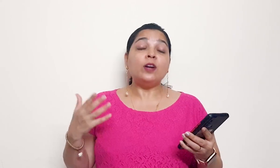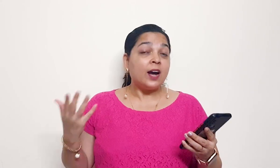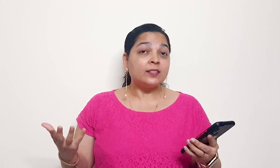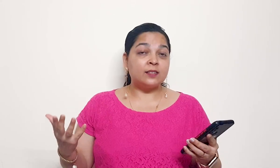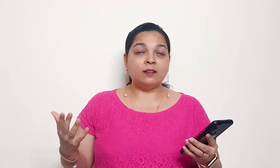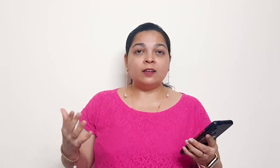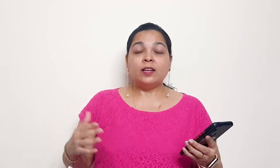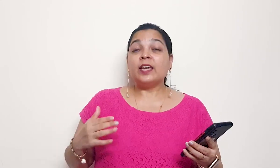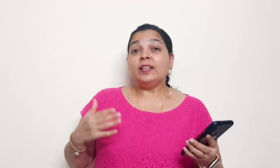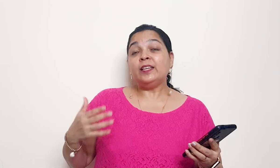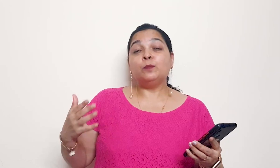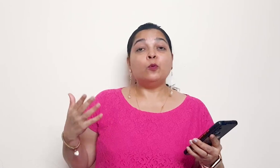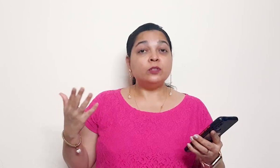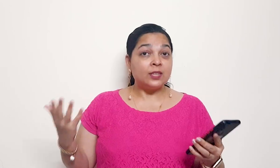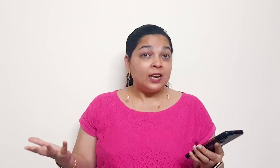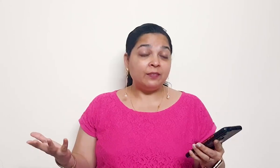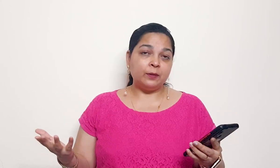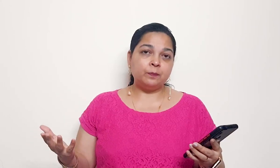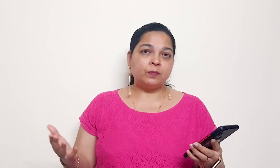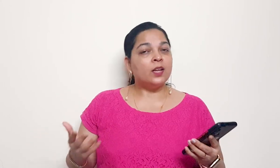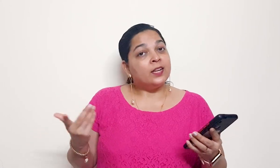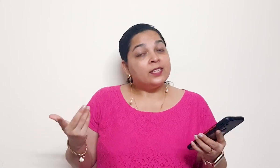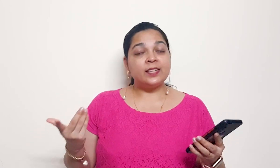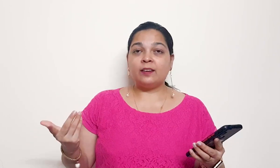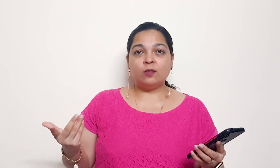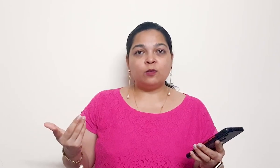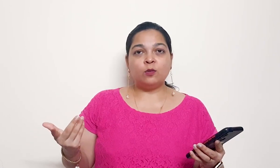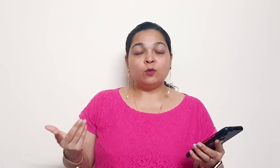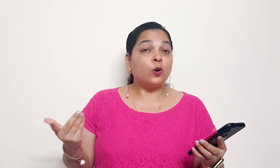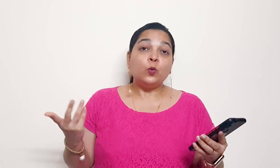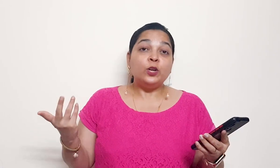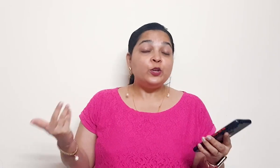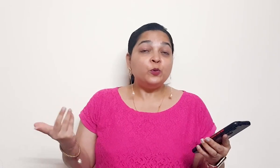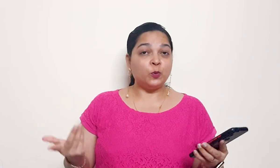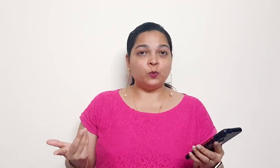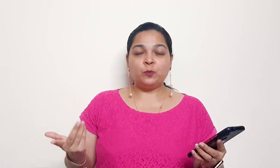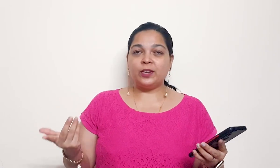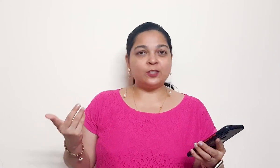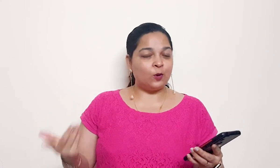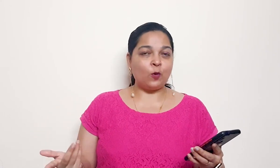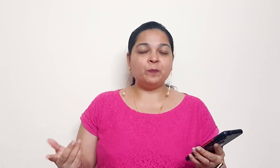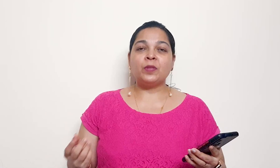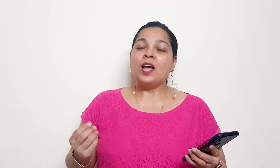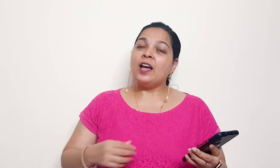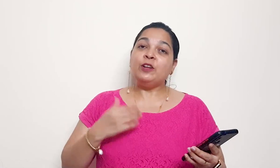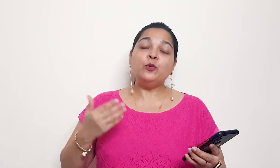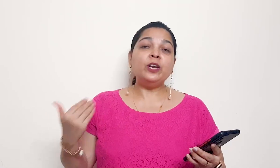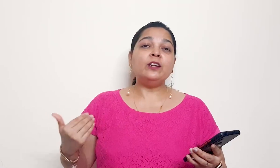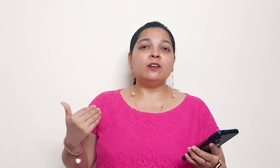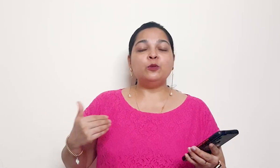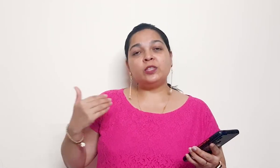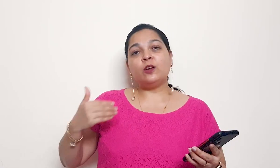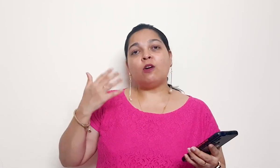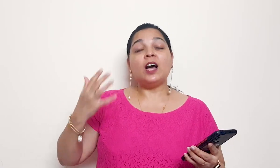And God asked, can these bones live? He said, God, only you know. Praise the Lord. And when